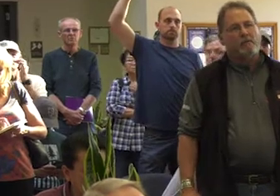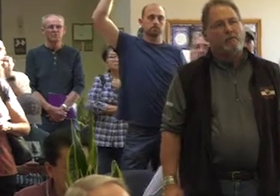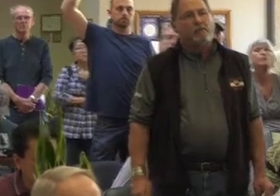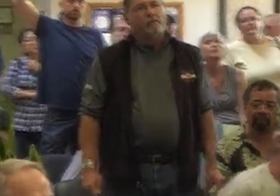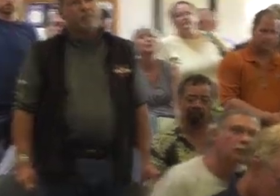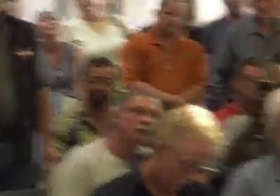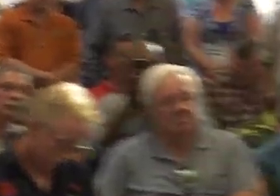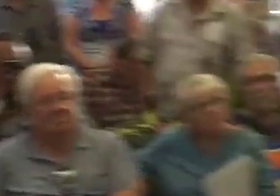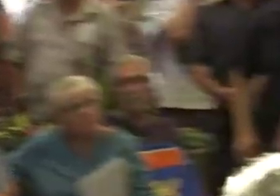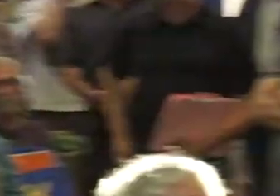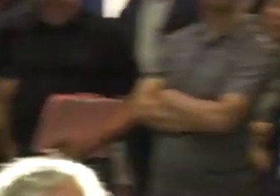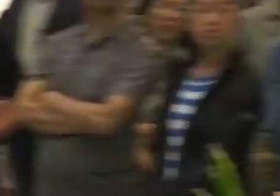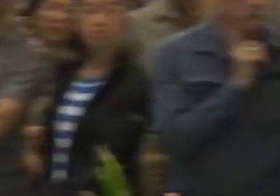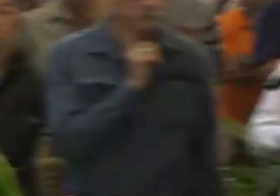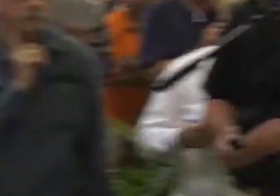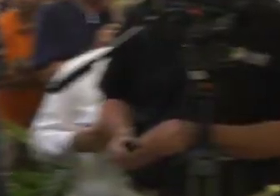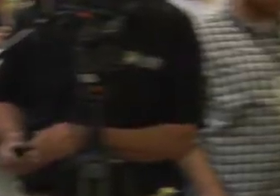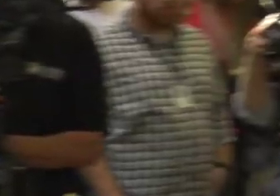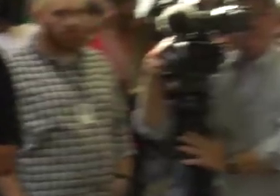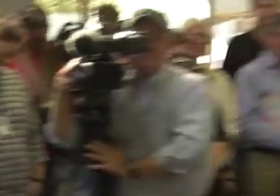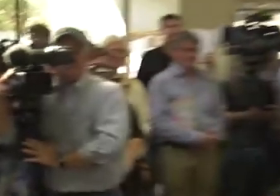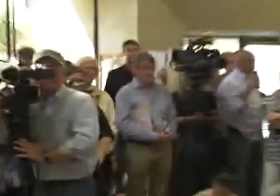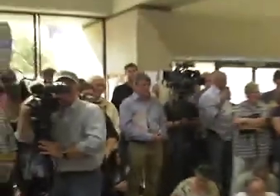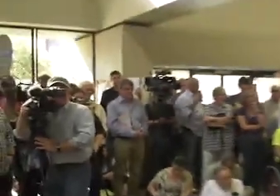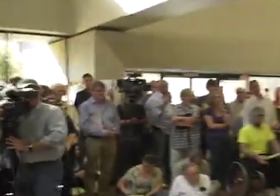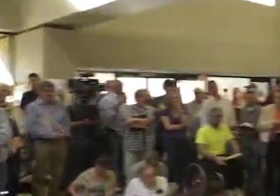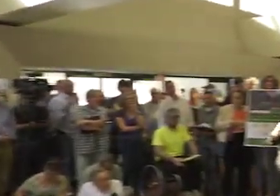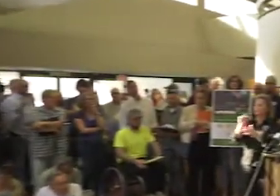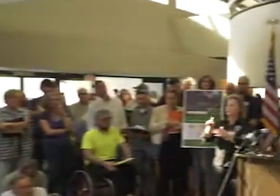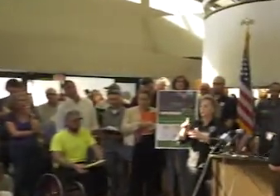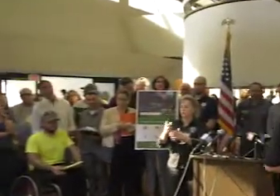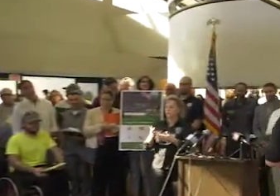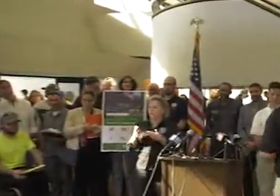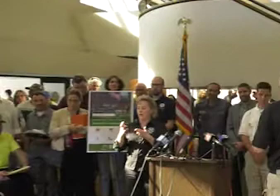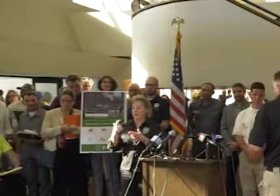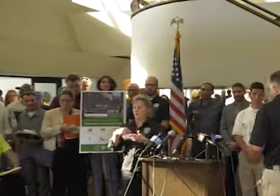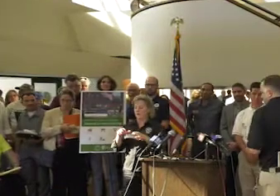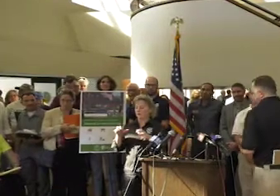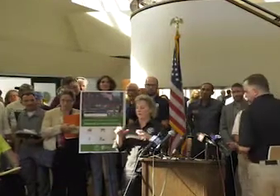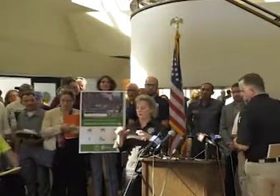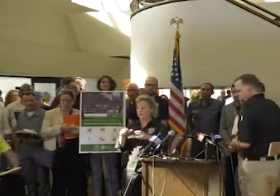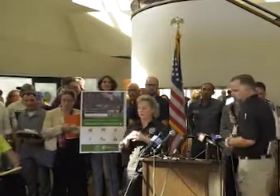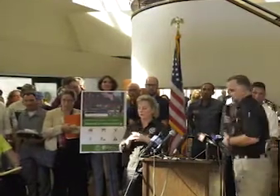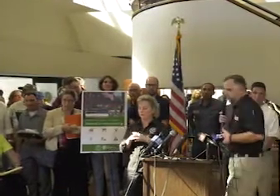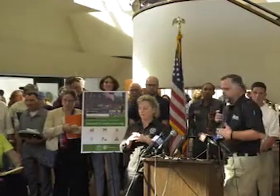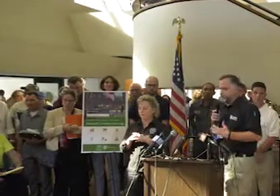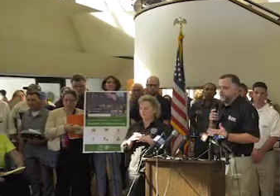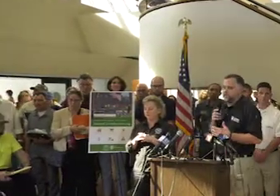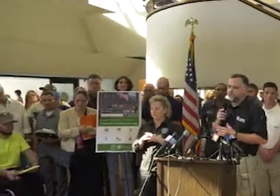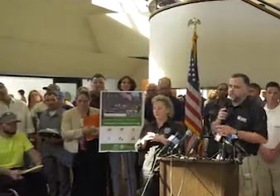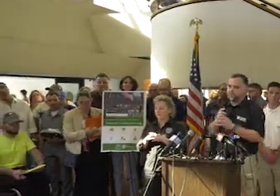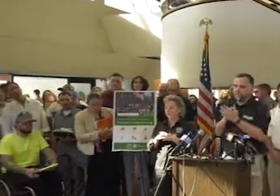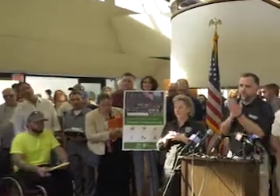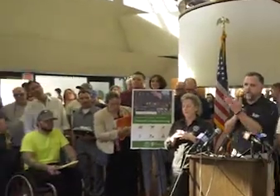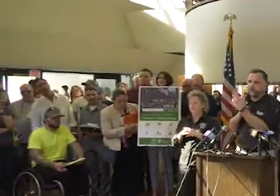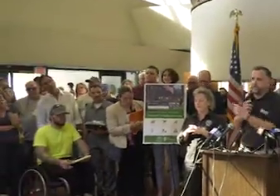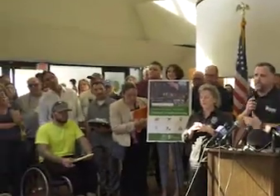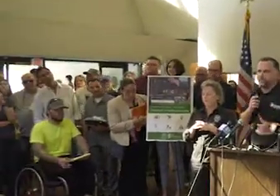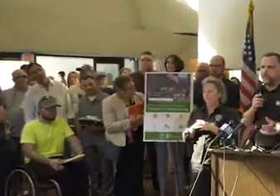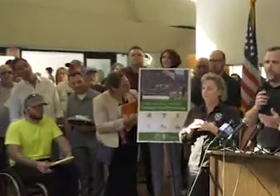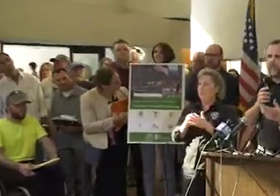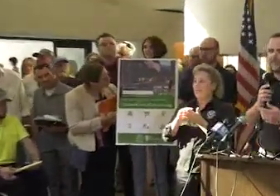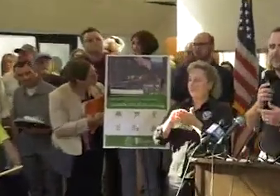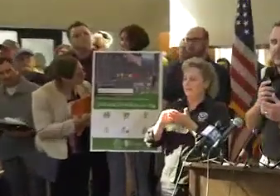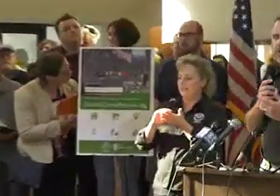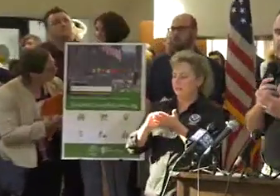It is not our intent. Can you repeat the question? The question is recommending that we do, in fact, put, and sir, correct me if